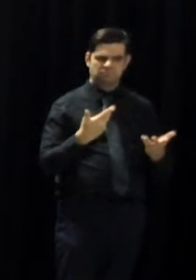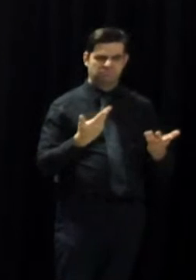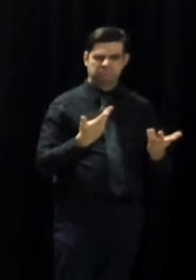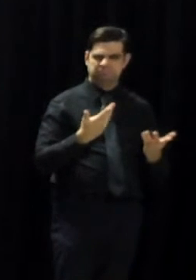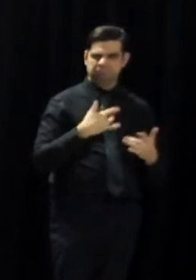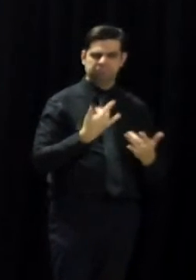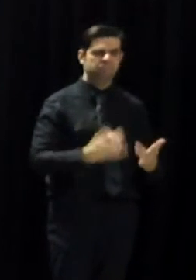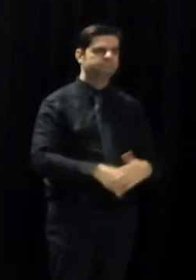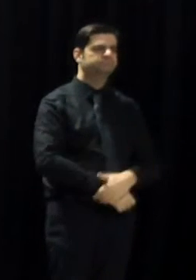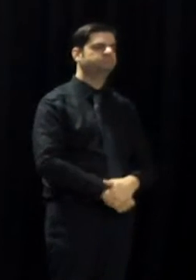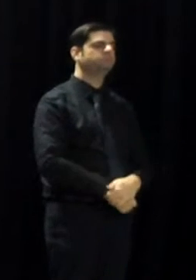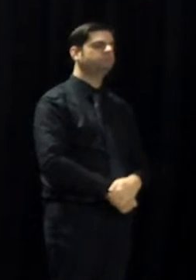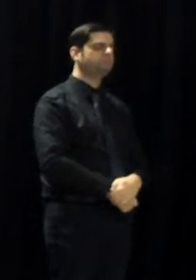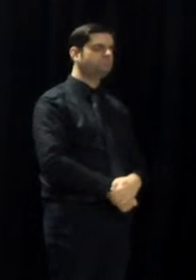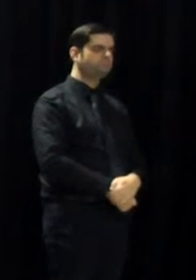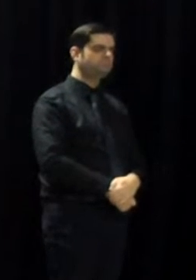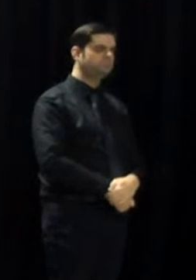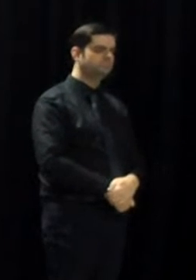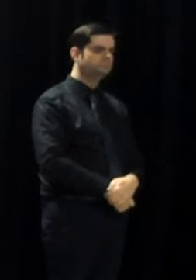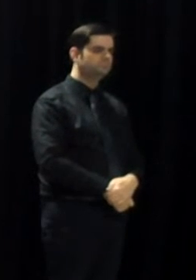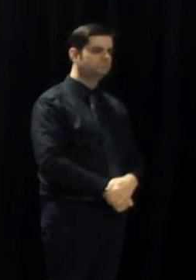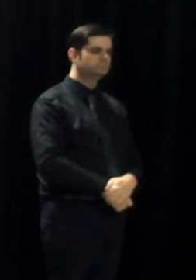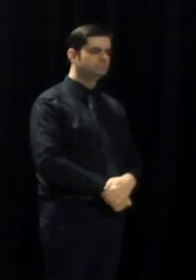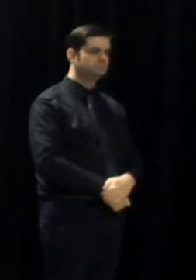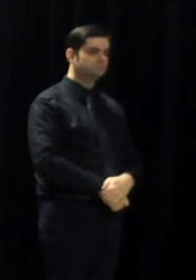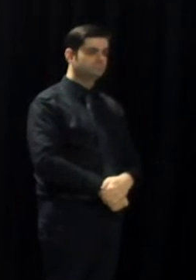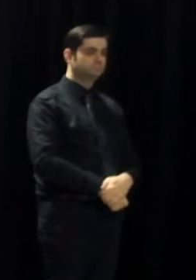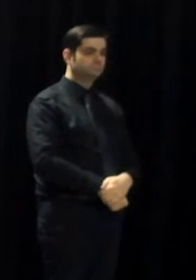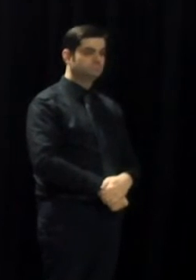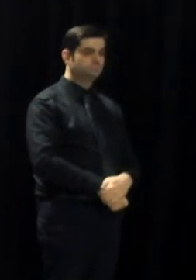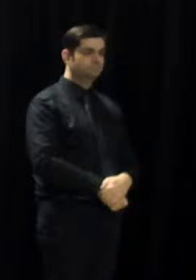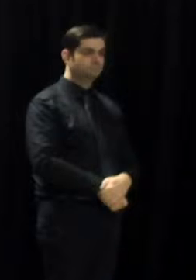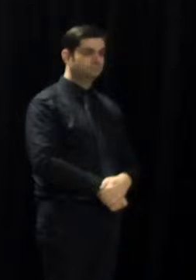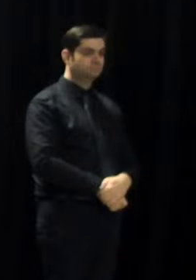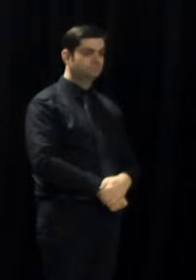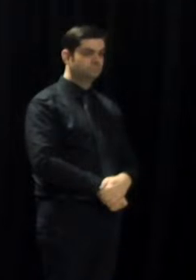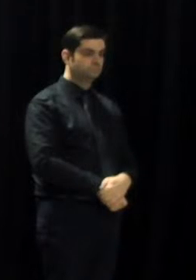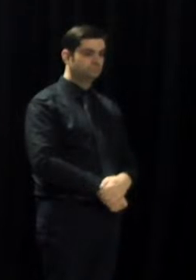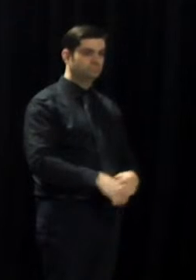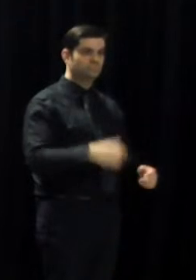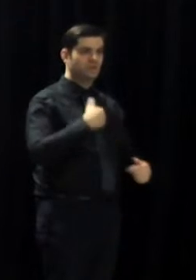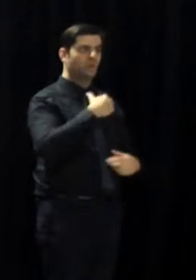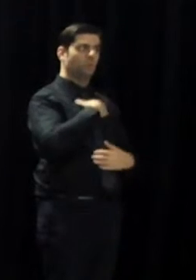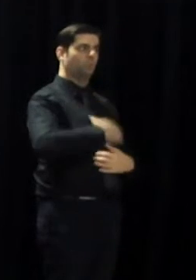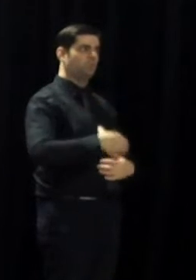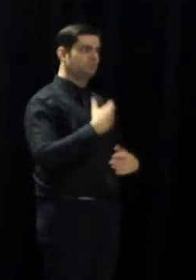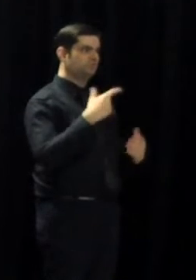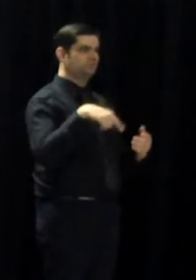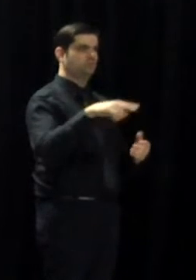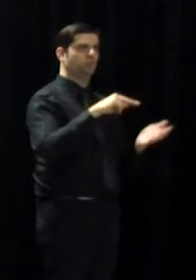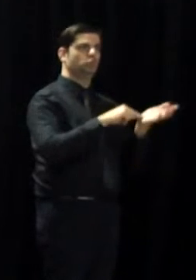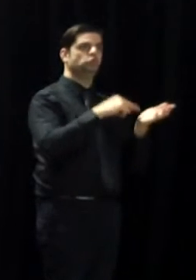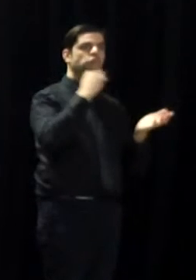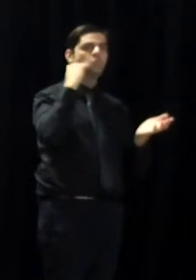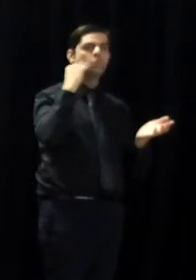I wish they had it as soon as they could. It looks like the 21st is